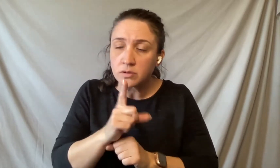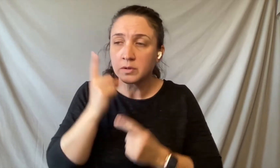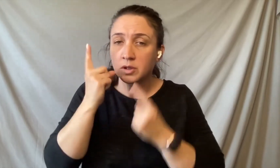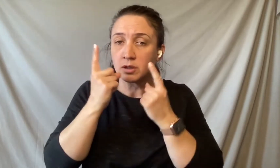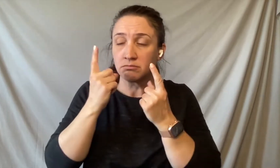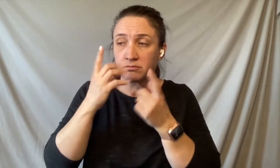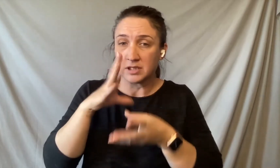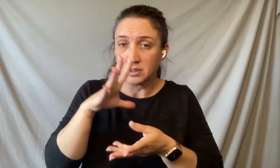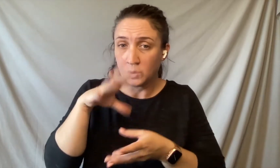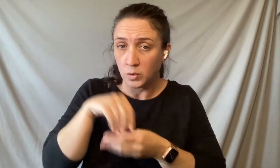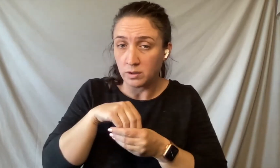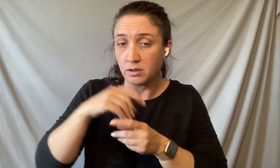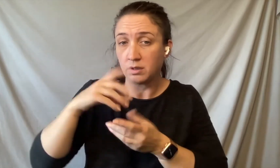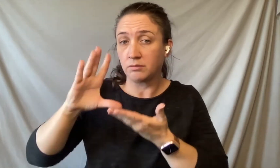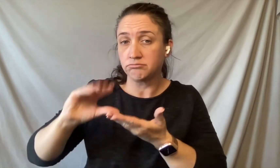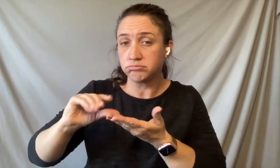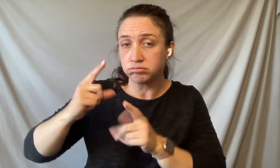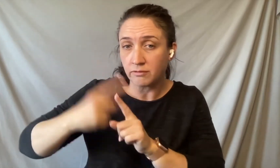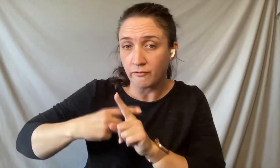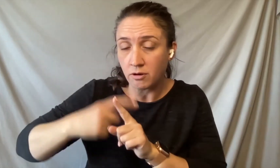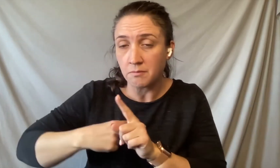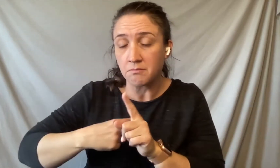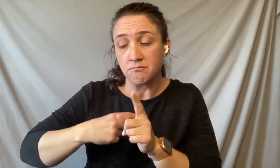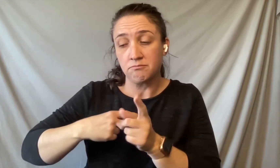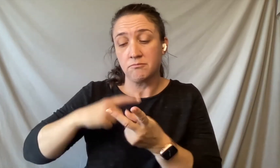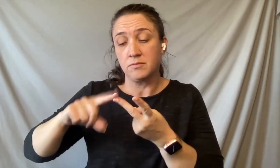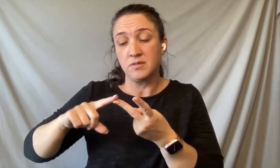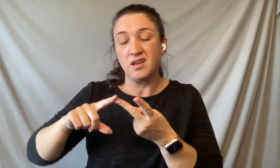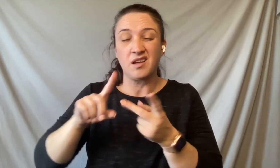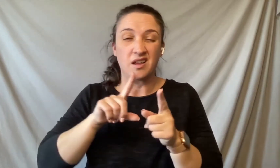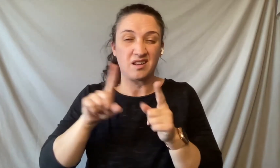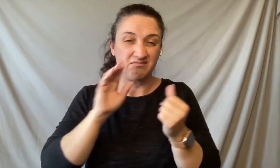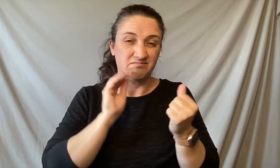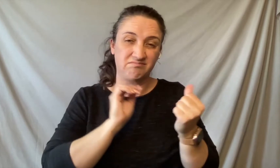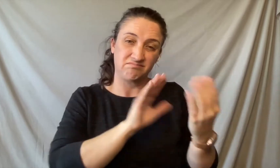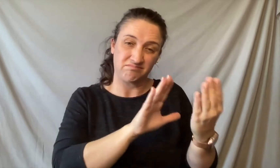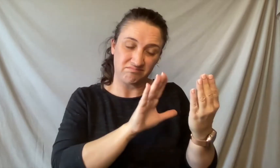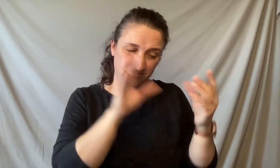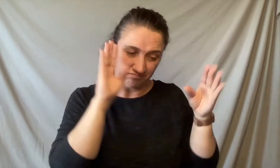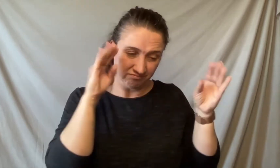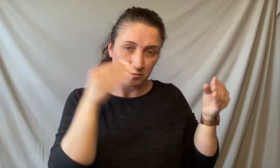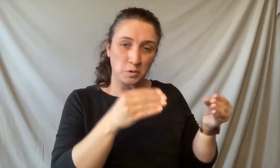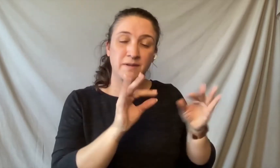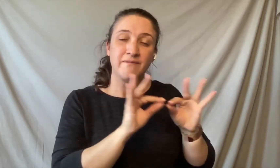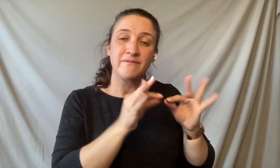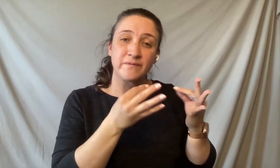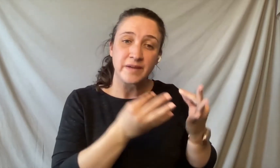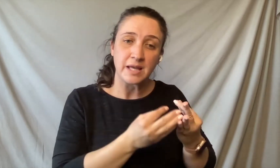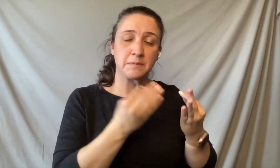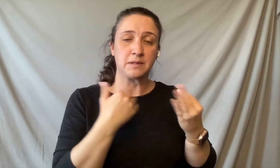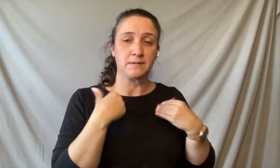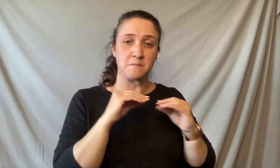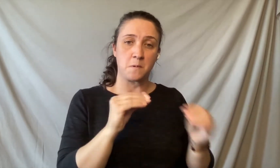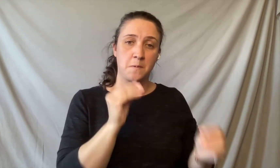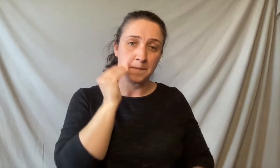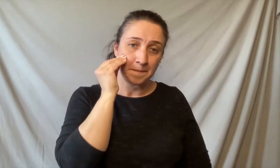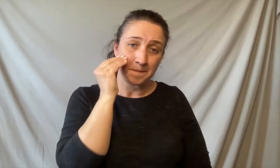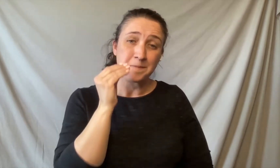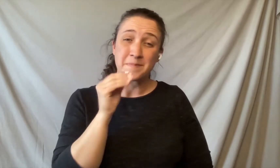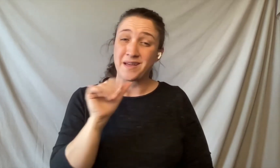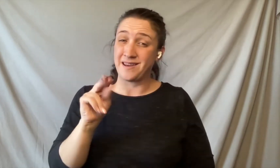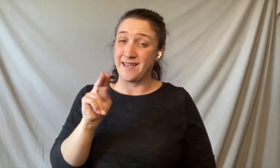rent and addressing the increase in families who are homeless. And many of them, as Anna